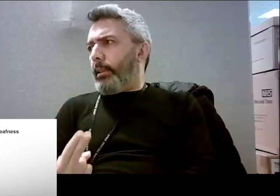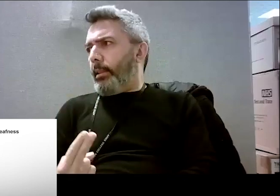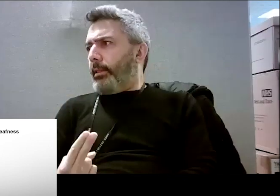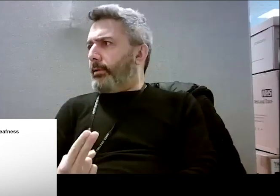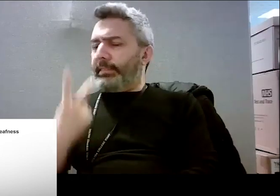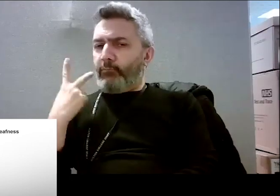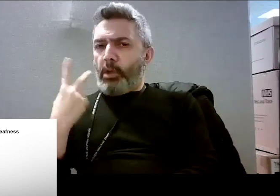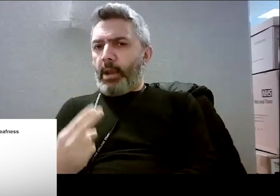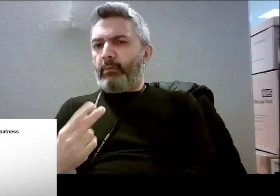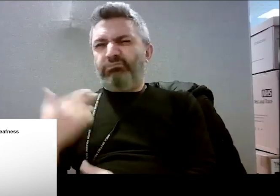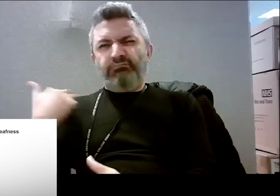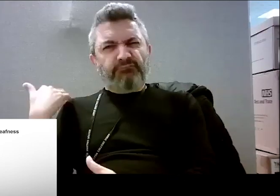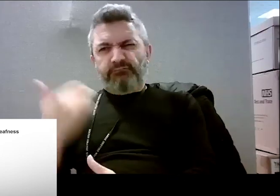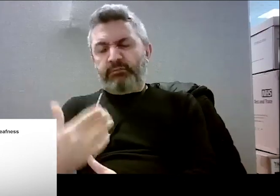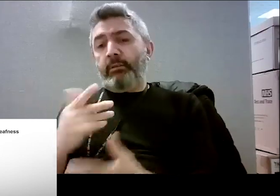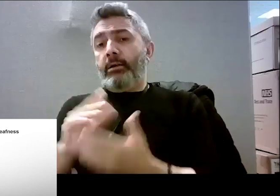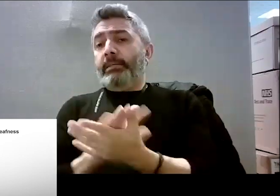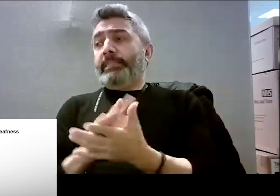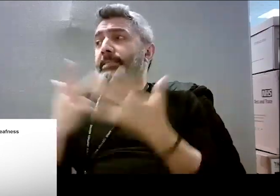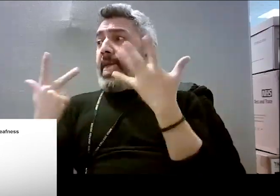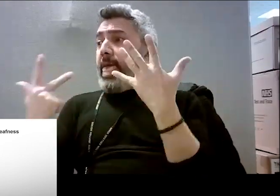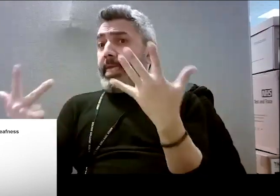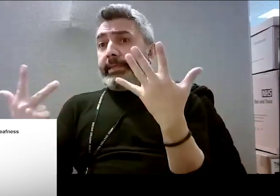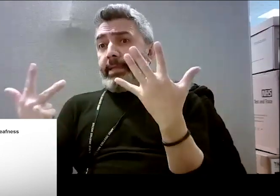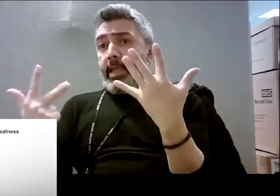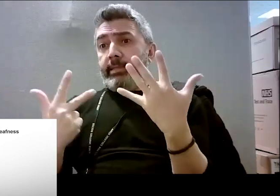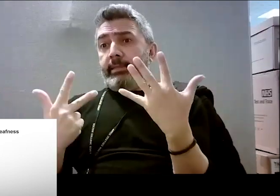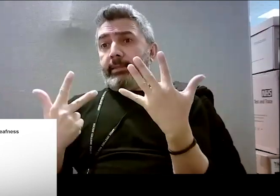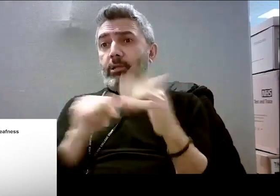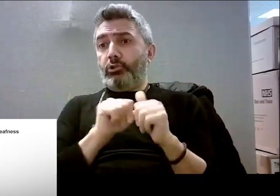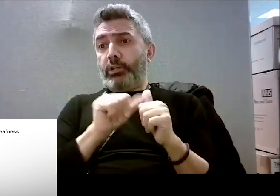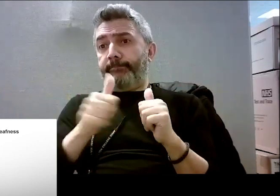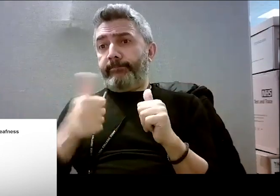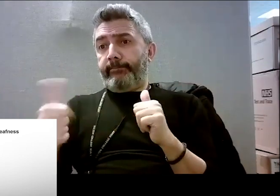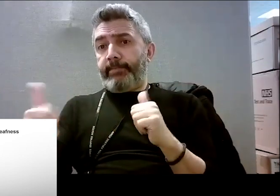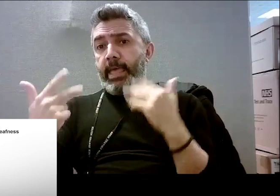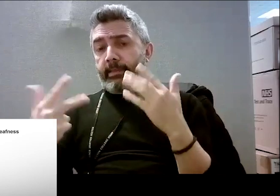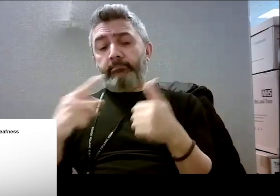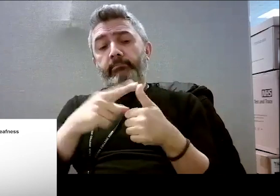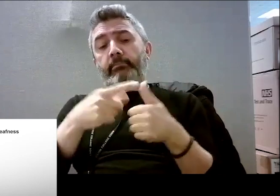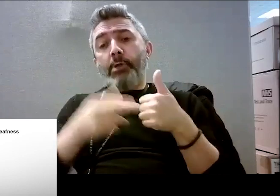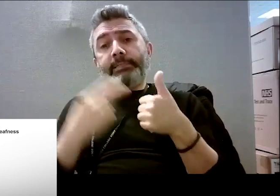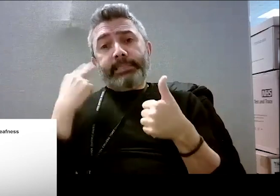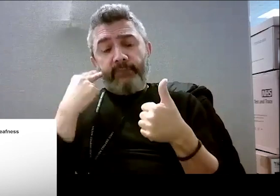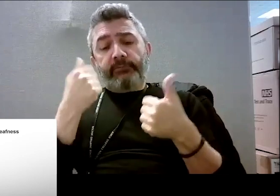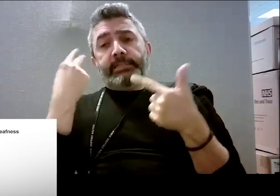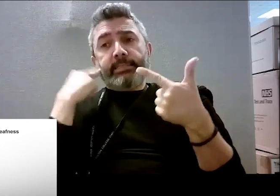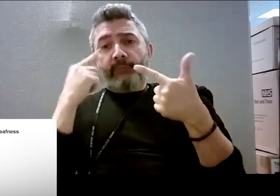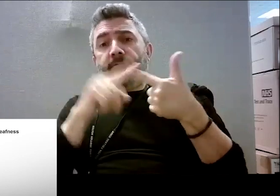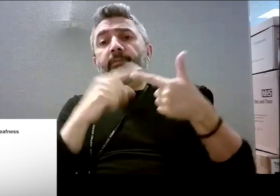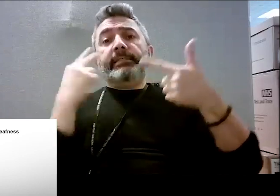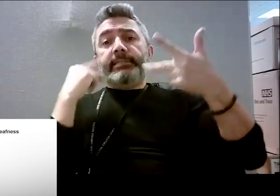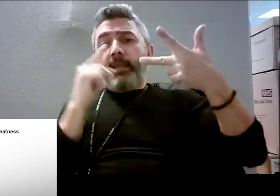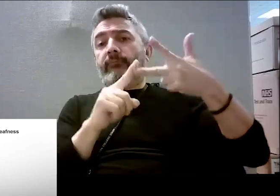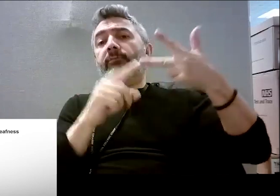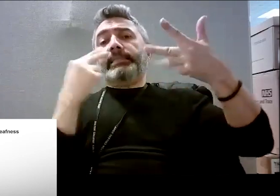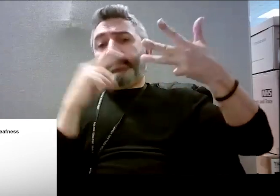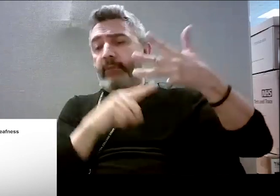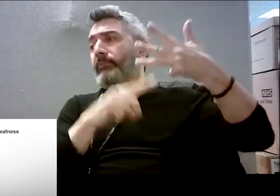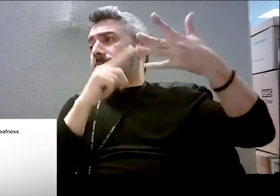deaf couple from Scotland. They're very, very strongly deaf, and there are 8 generations of deafness in their